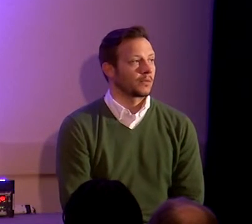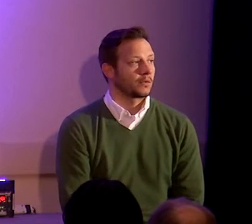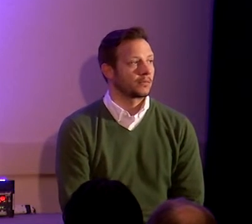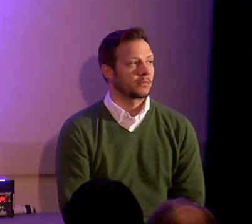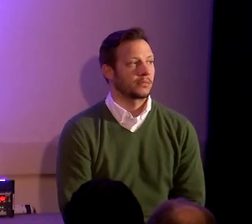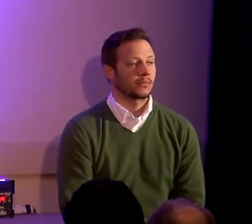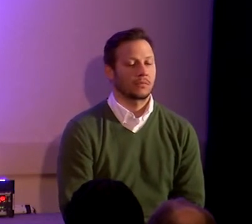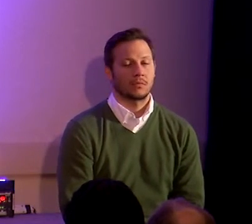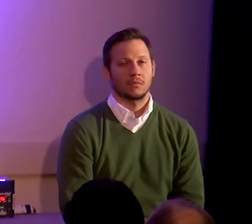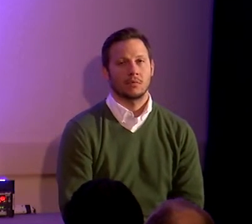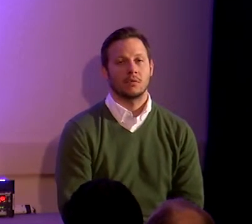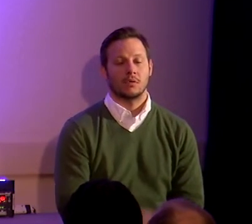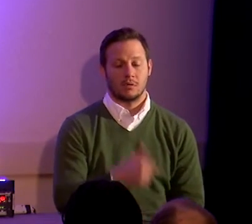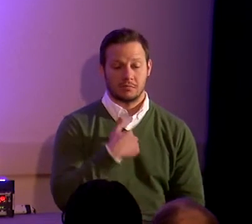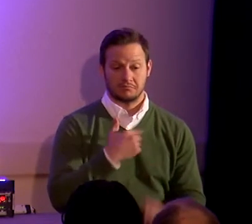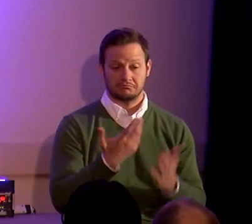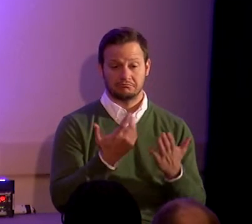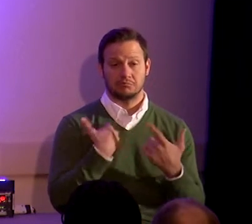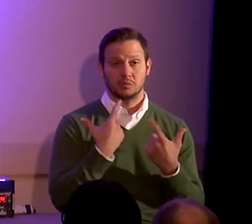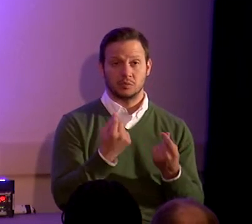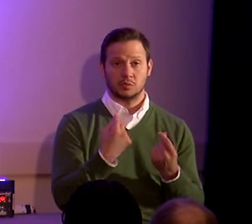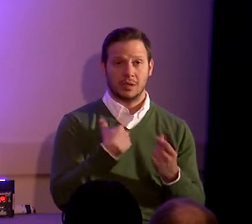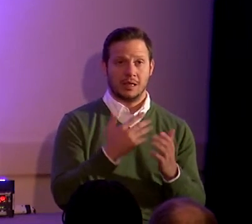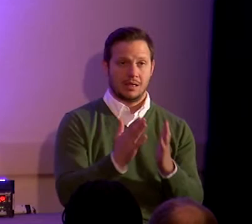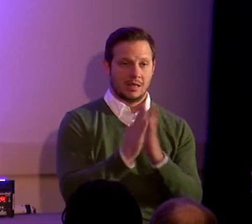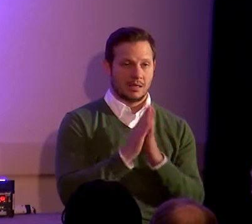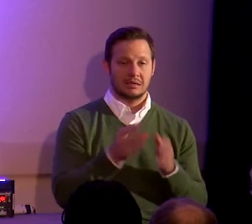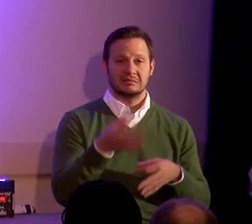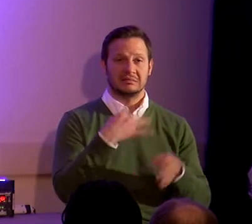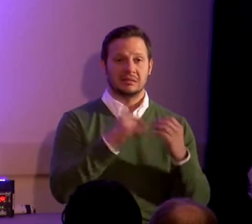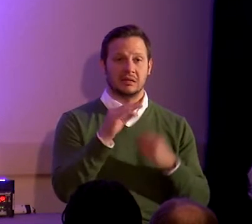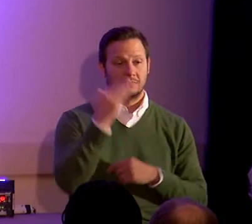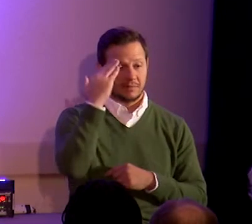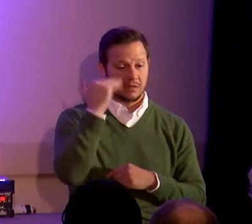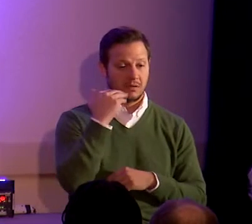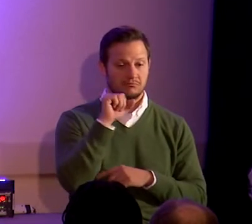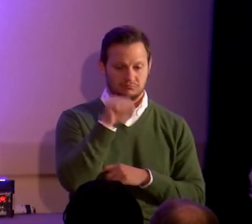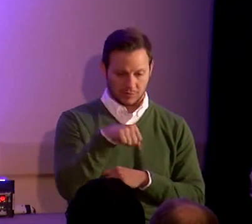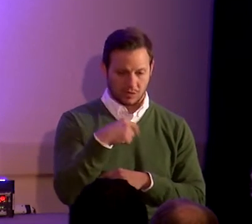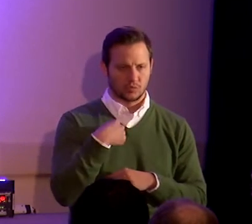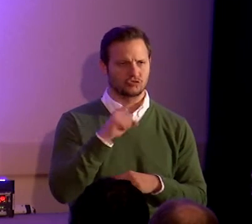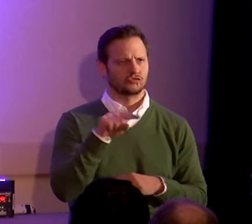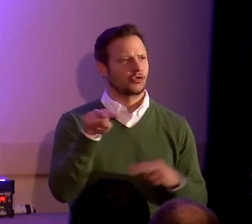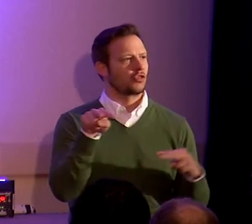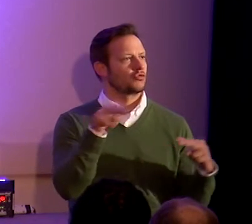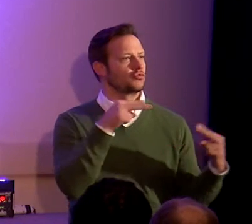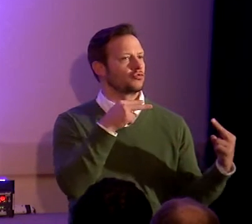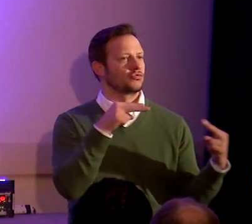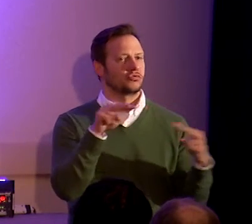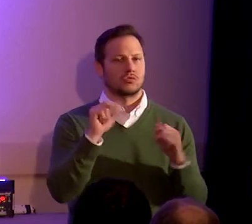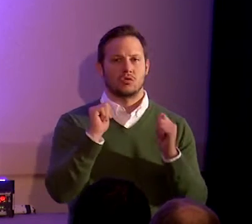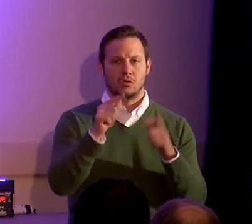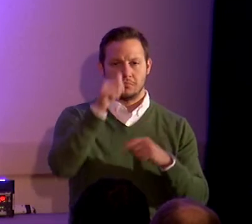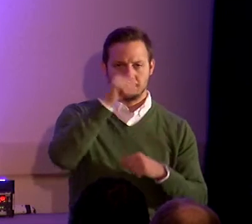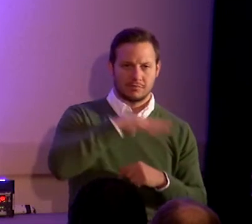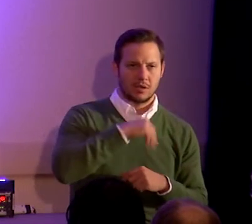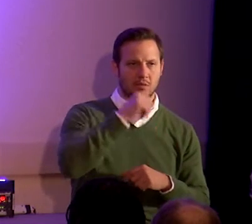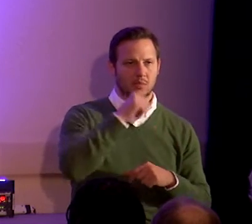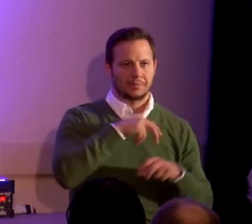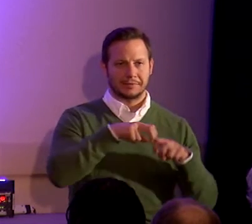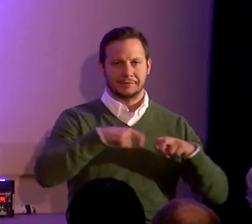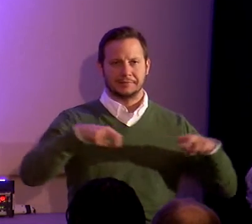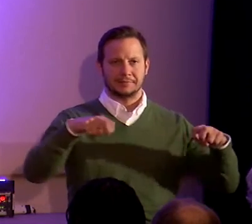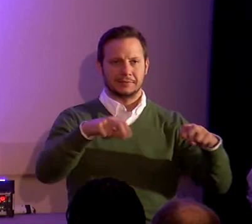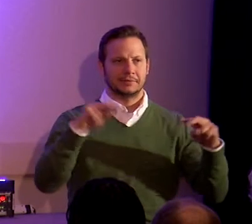In my invocation, I simply asked that instead of bowing our heads, we ought to look around the room at every man and woman sharing together